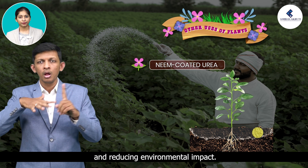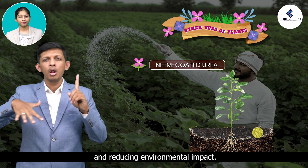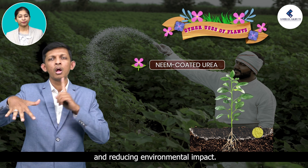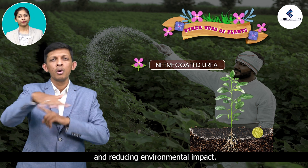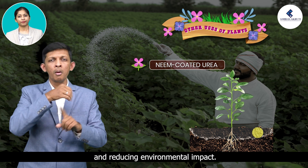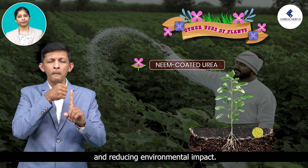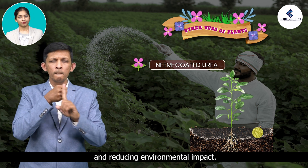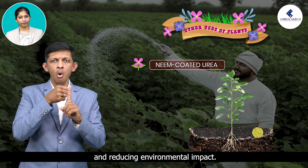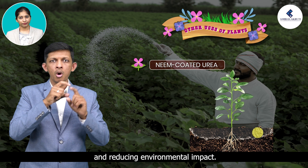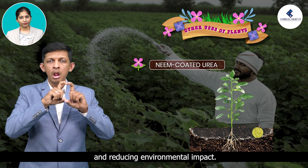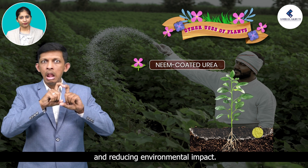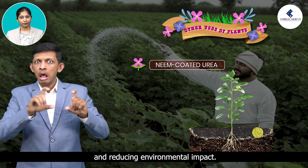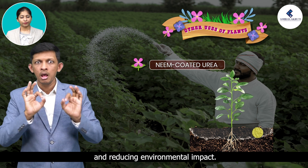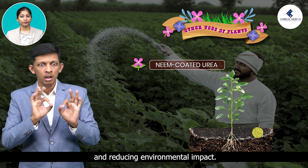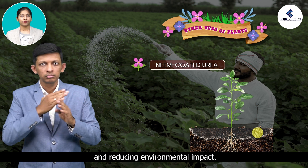impact.